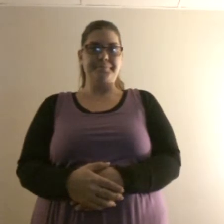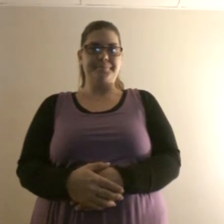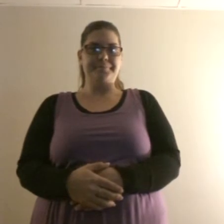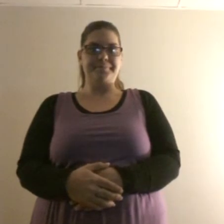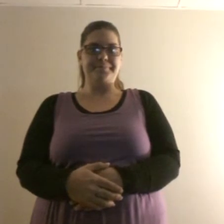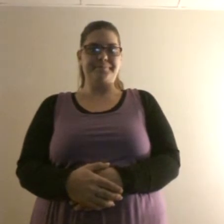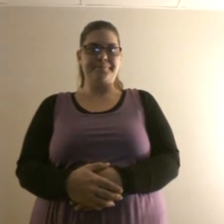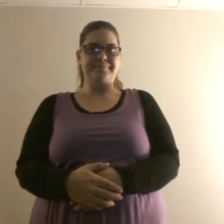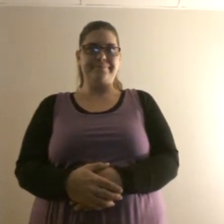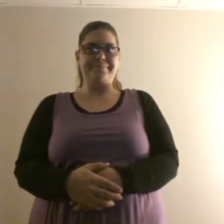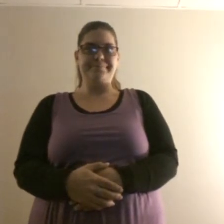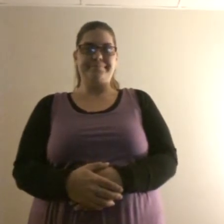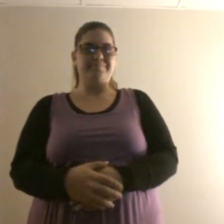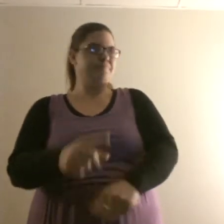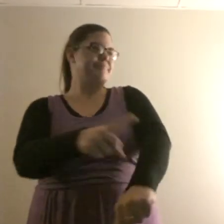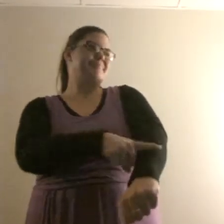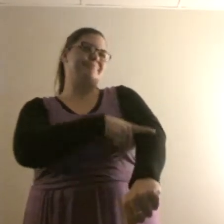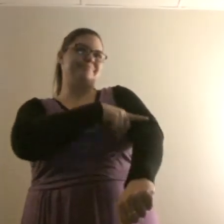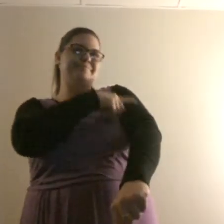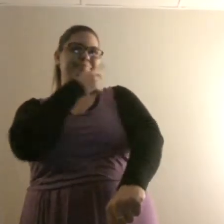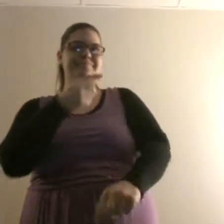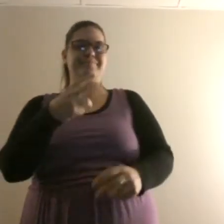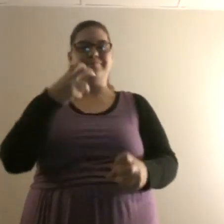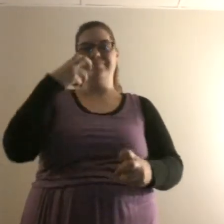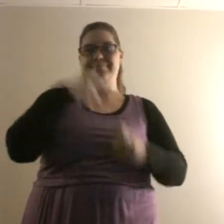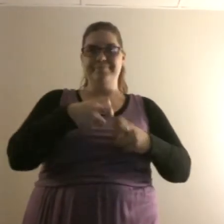Now it was a long, hard journey, and